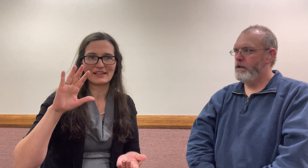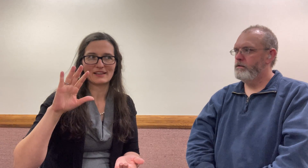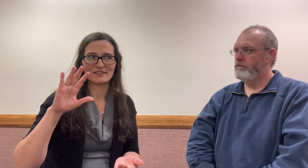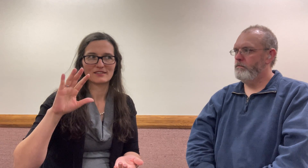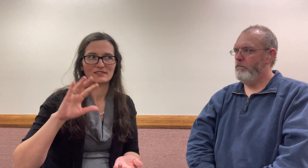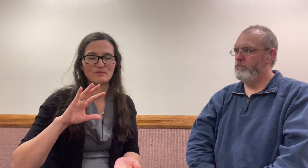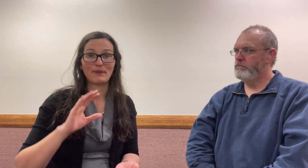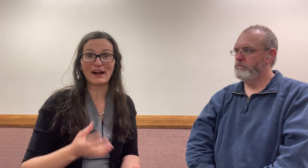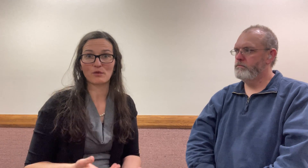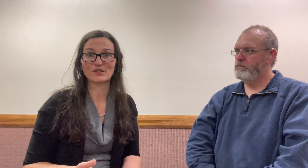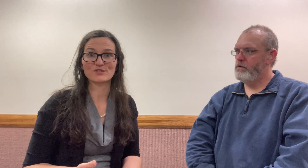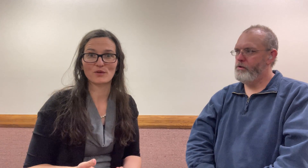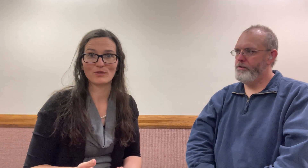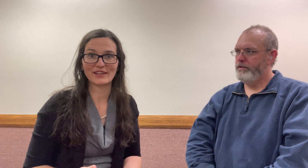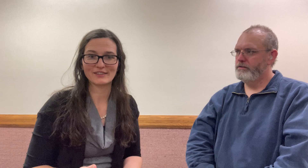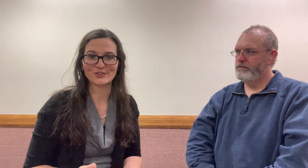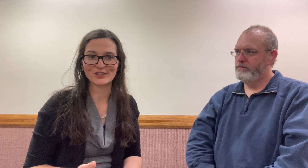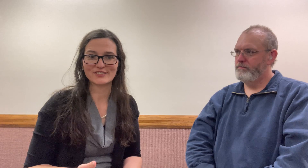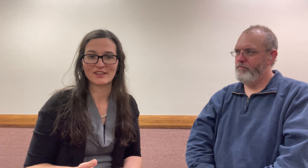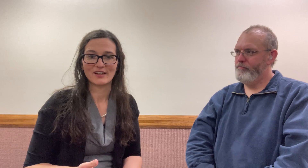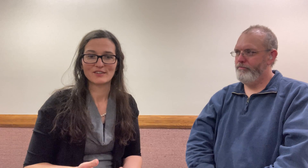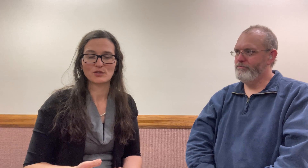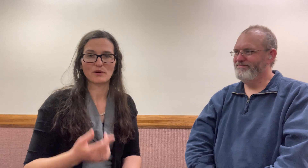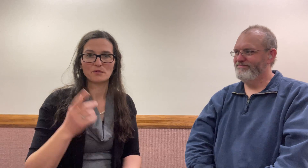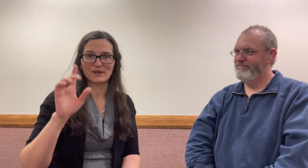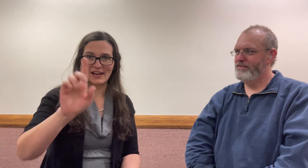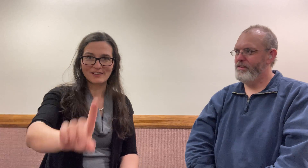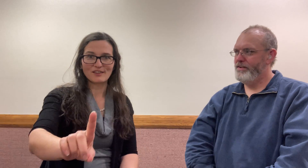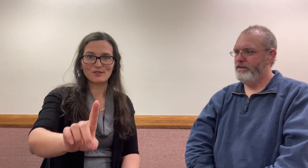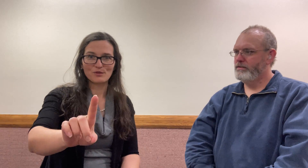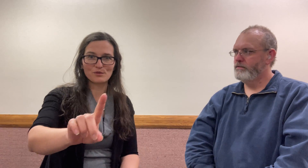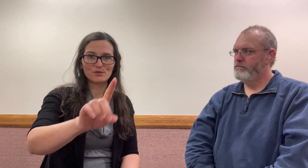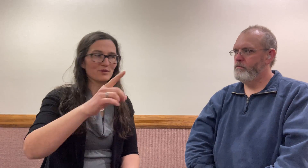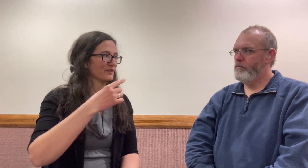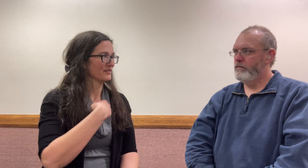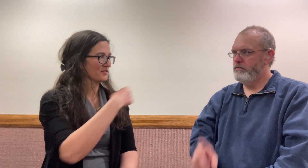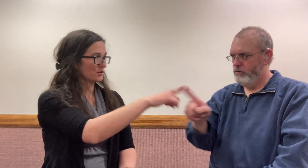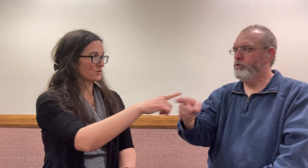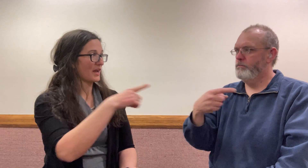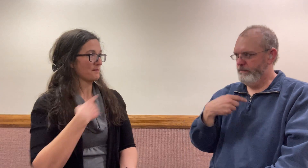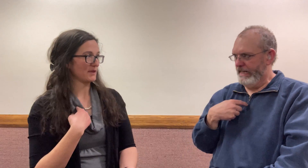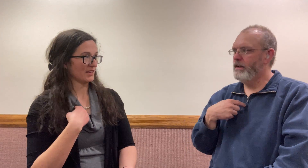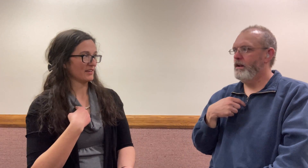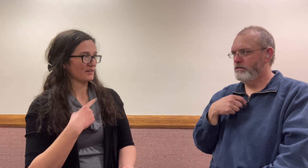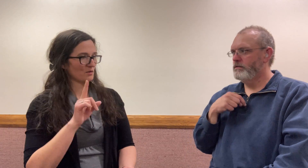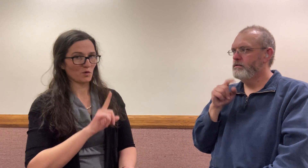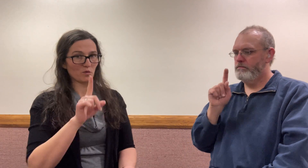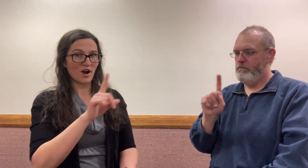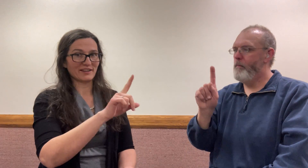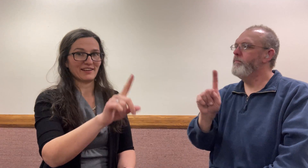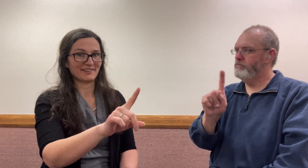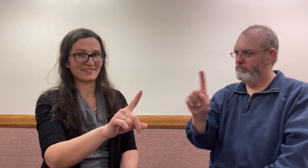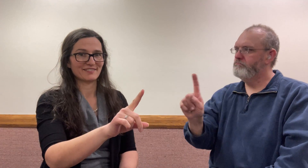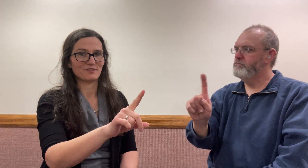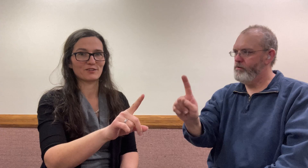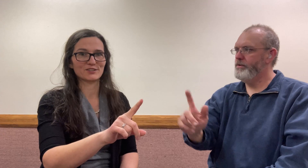it backwards from what English is. So it would be like you and me were walking